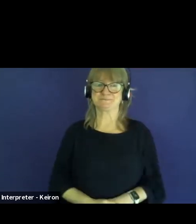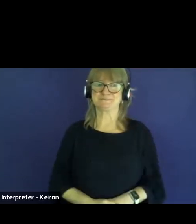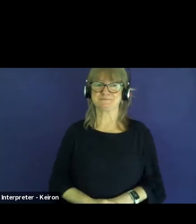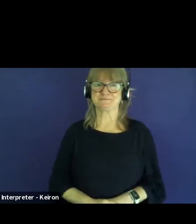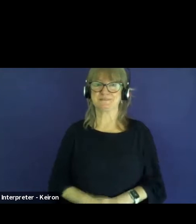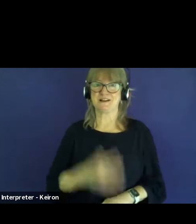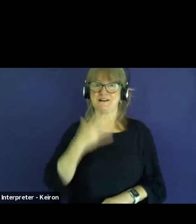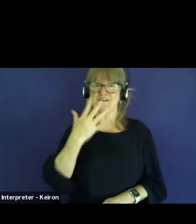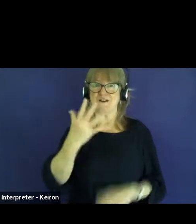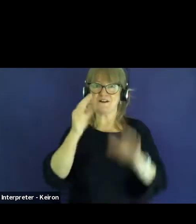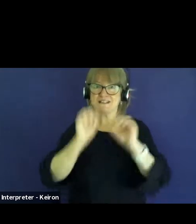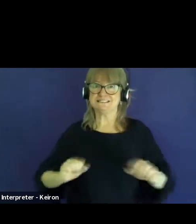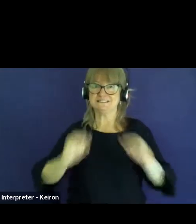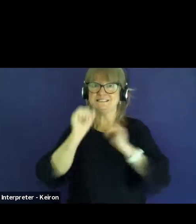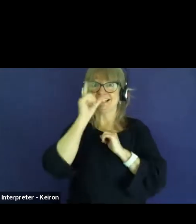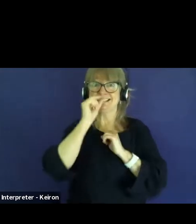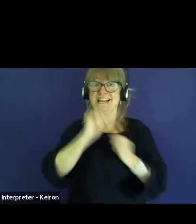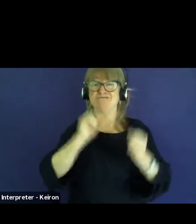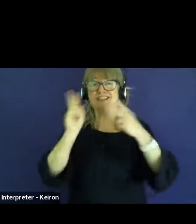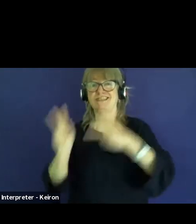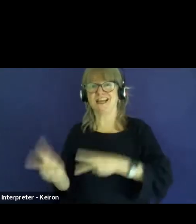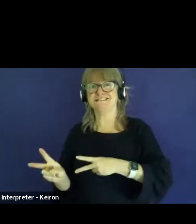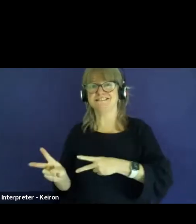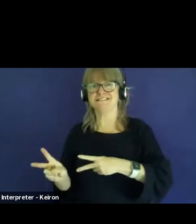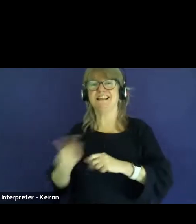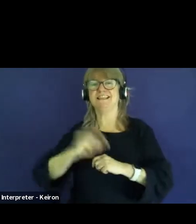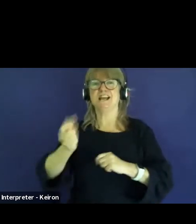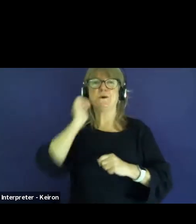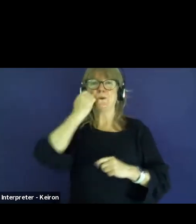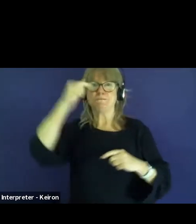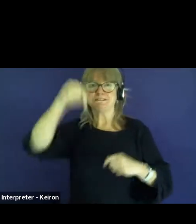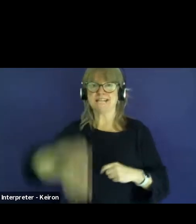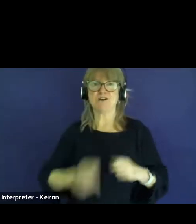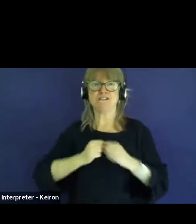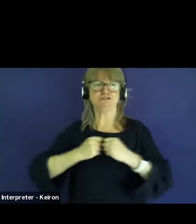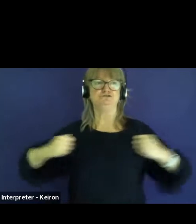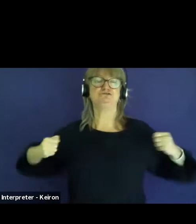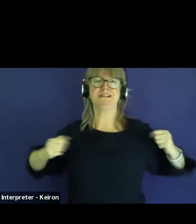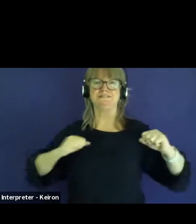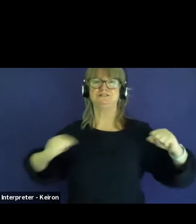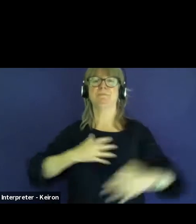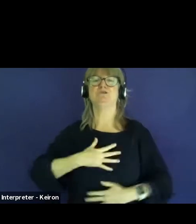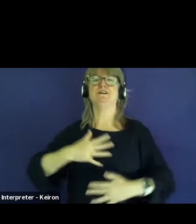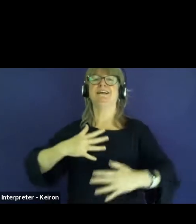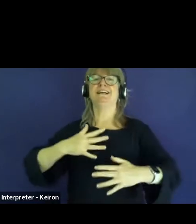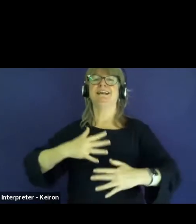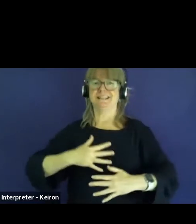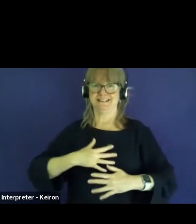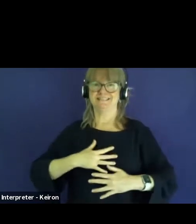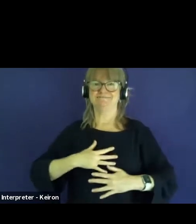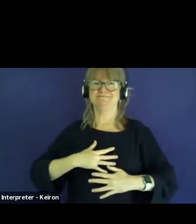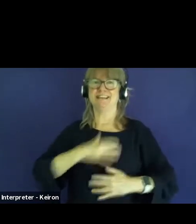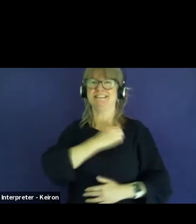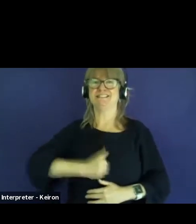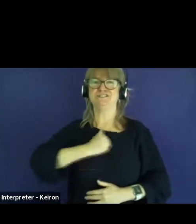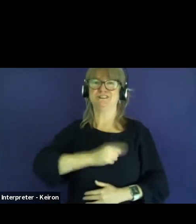we get to relax and do a nice warm down, a nice stretch, get our breathing back, and then enjoy the